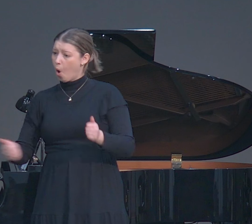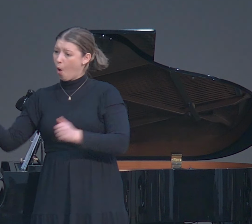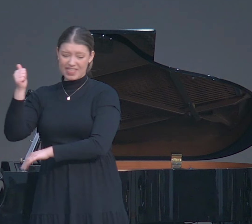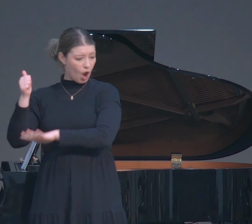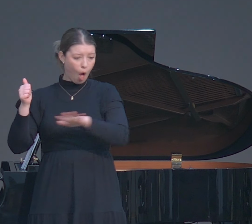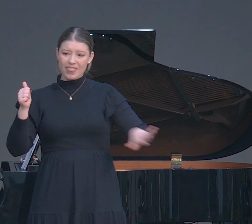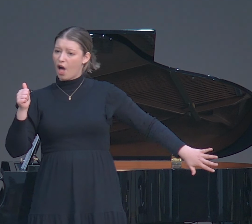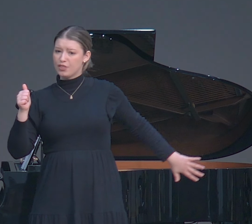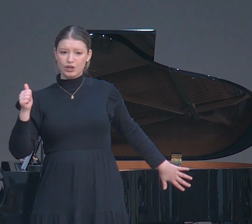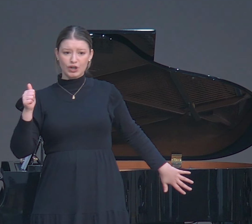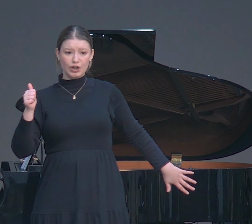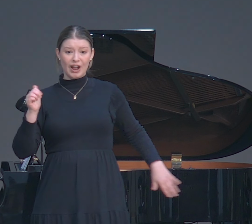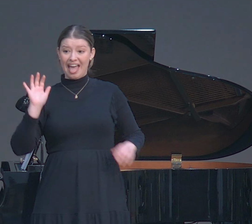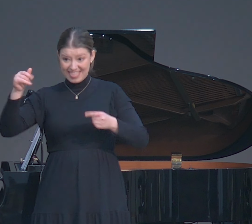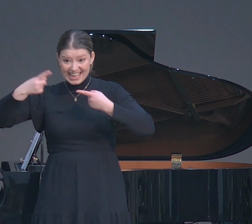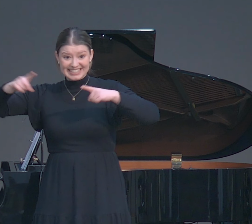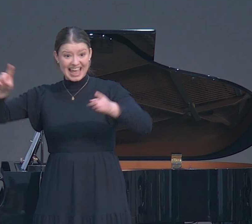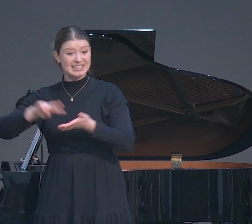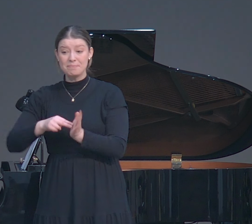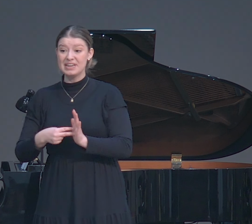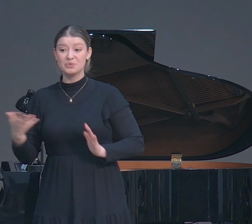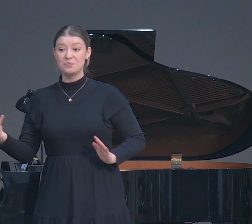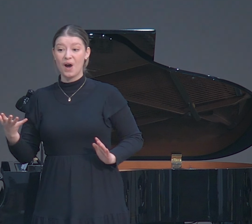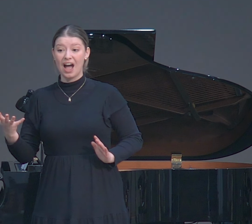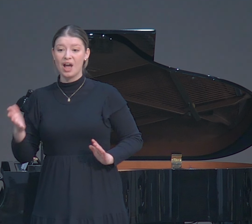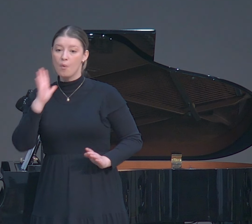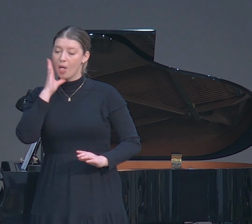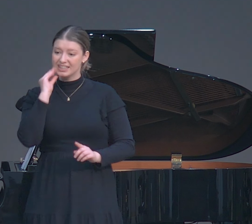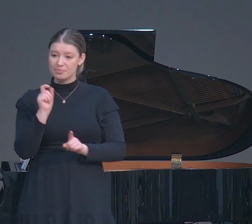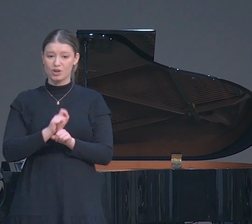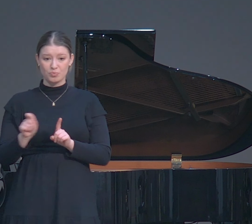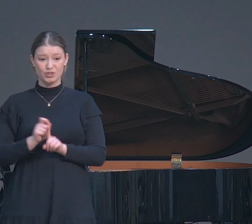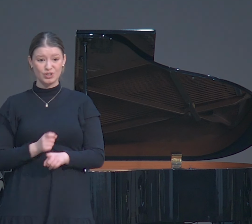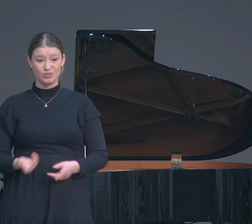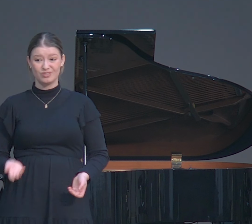then success means persecution.